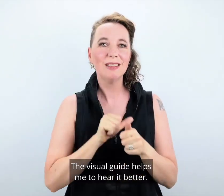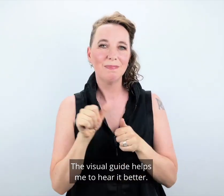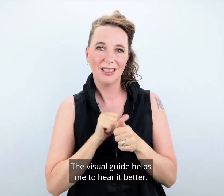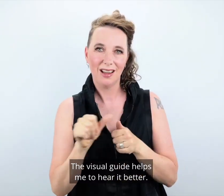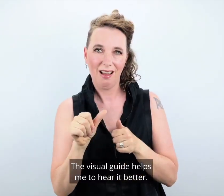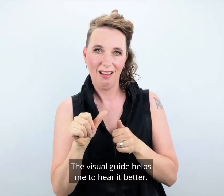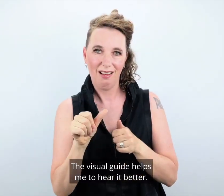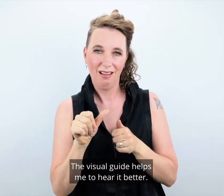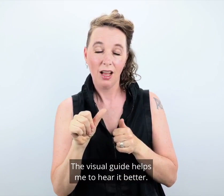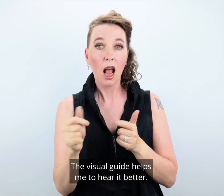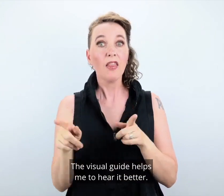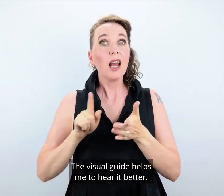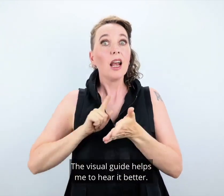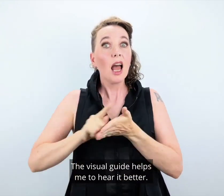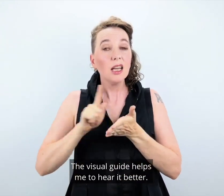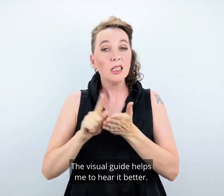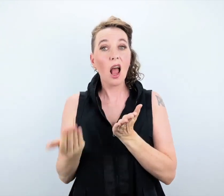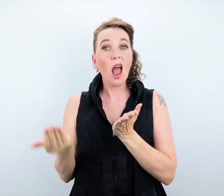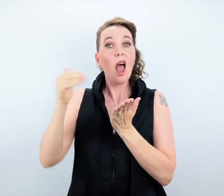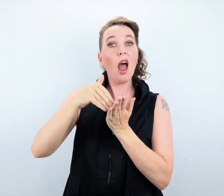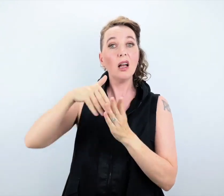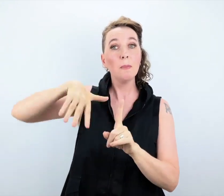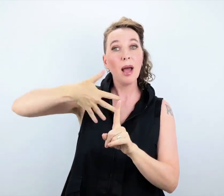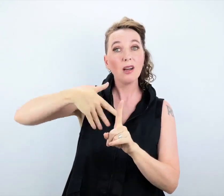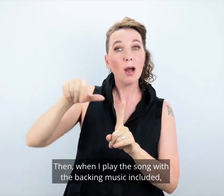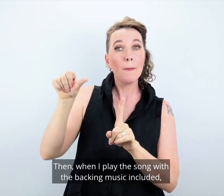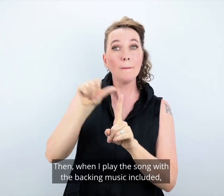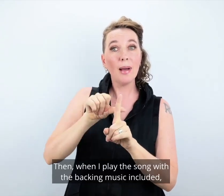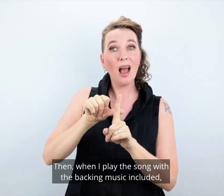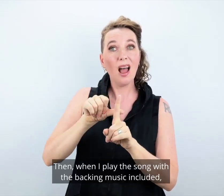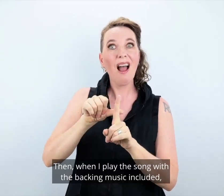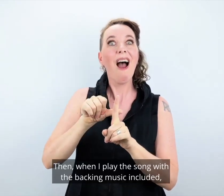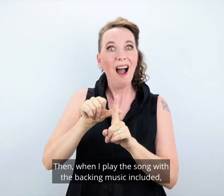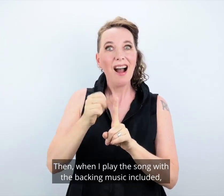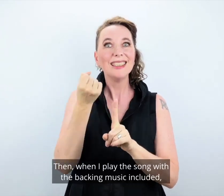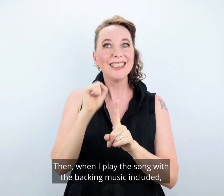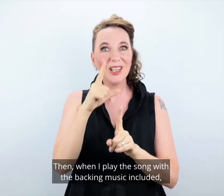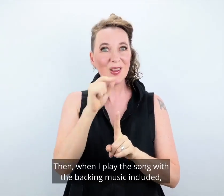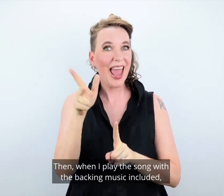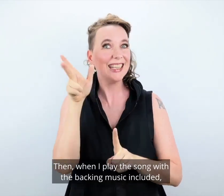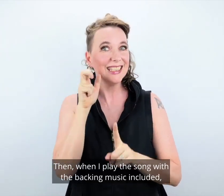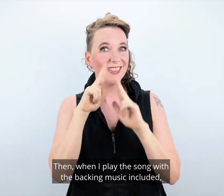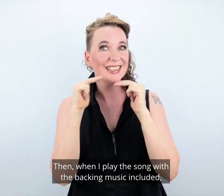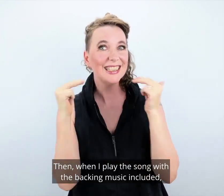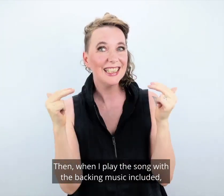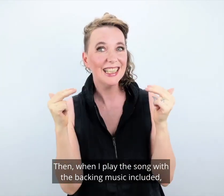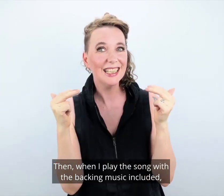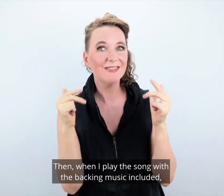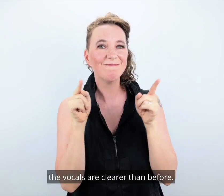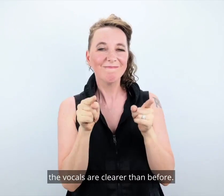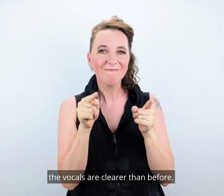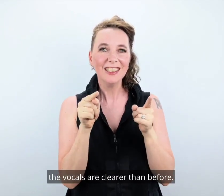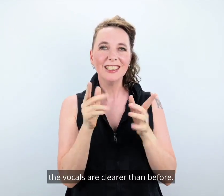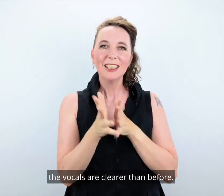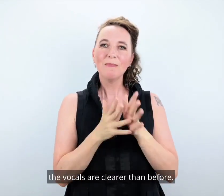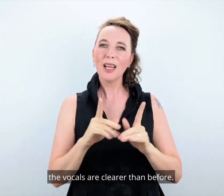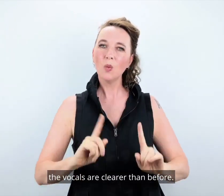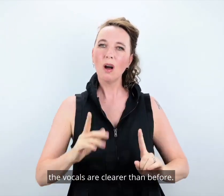helps me to hear it better. Then when I play the song with the backing music included, the vocals are clearer than